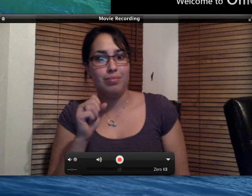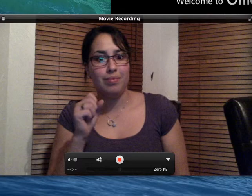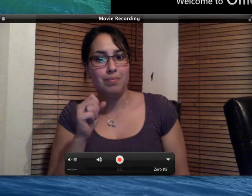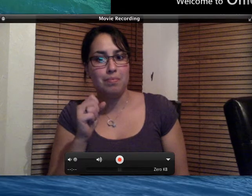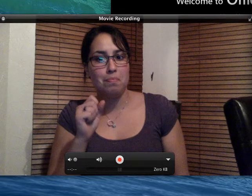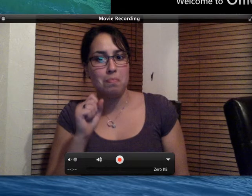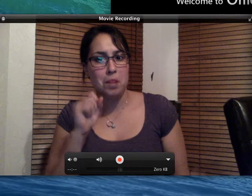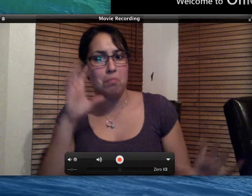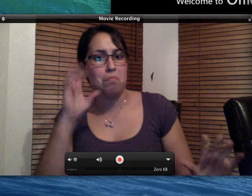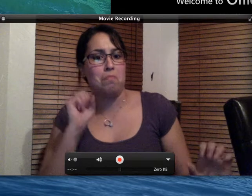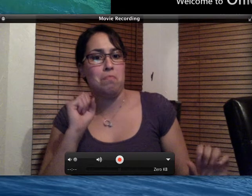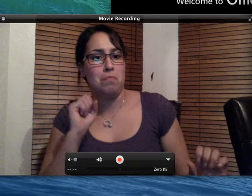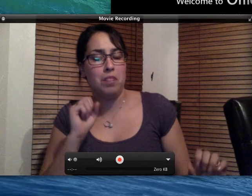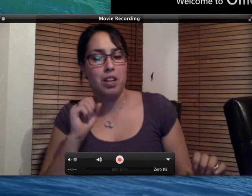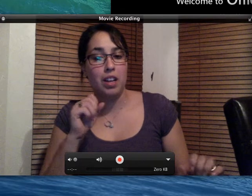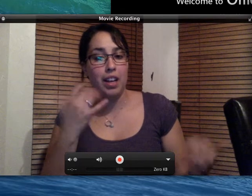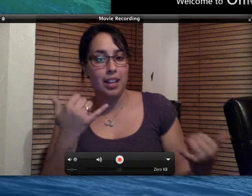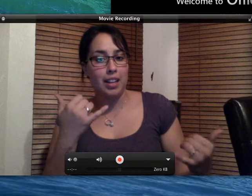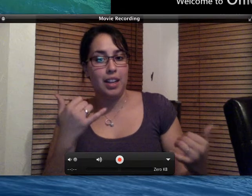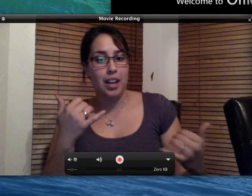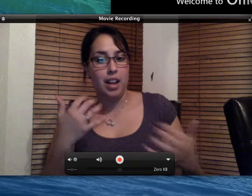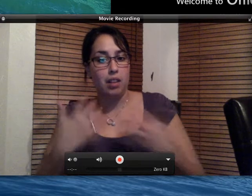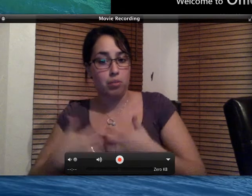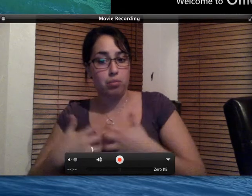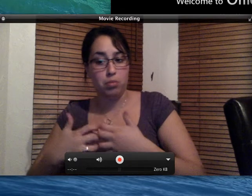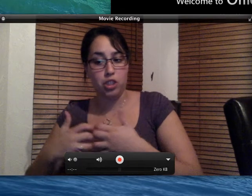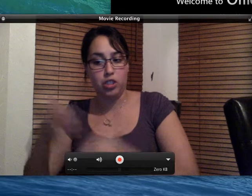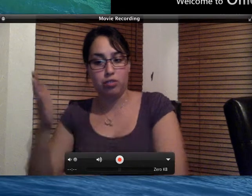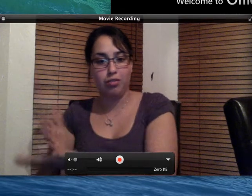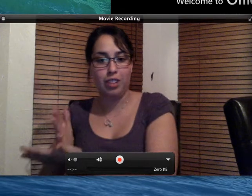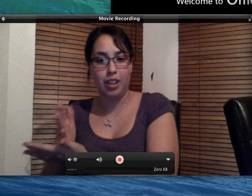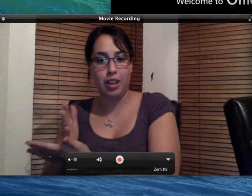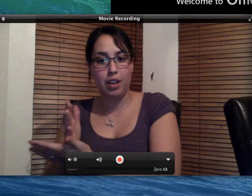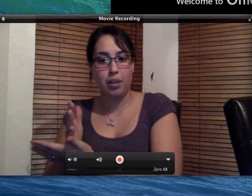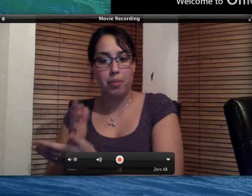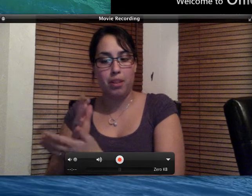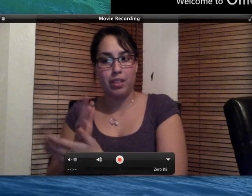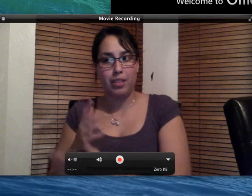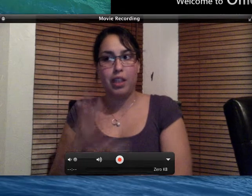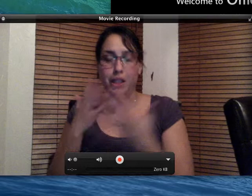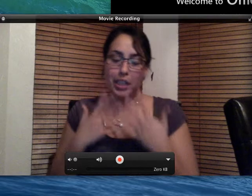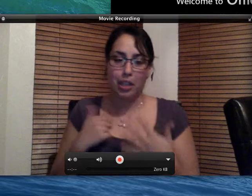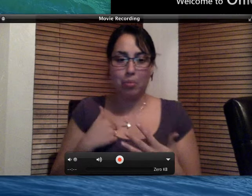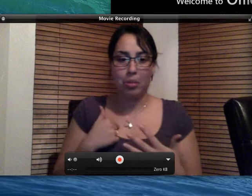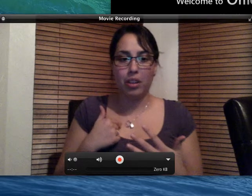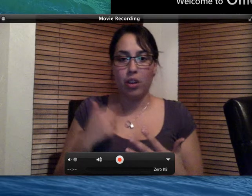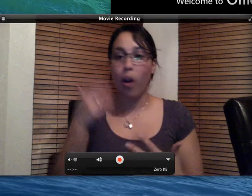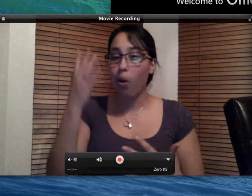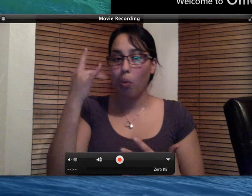device has been dismantled. This just kills me, not because I wanted to use it. I wanted to see it.